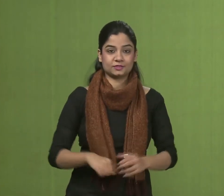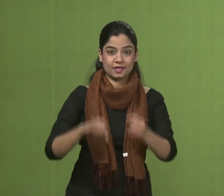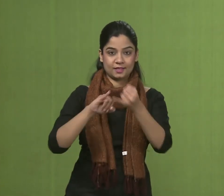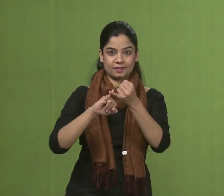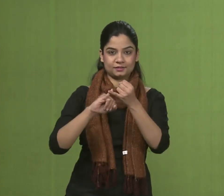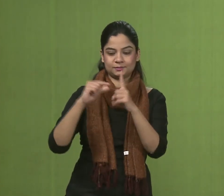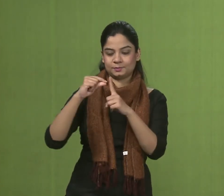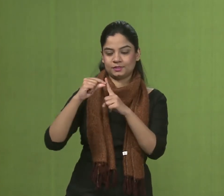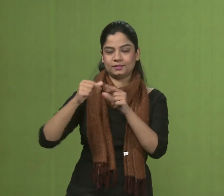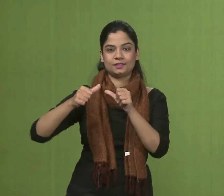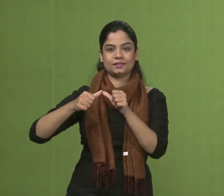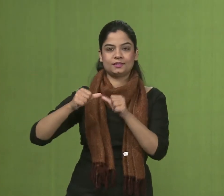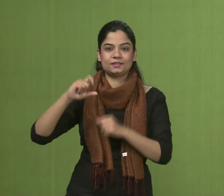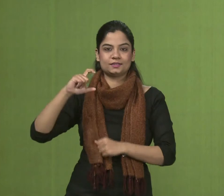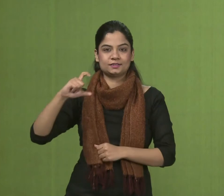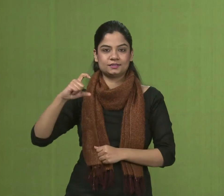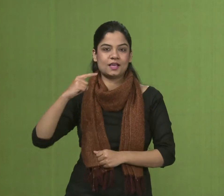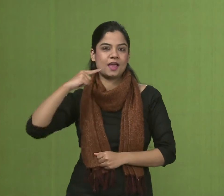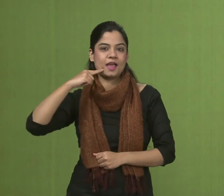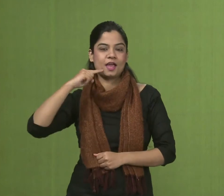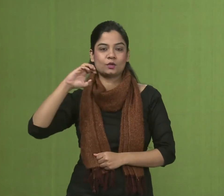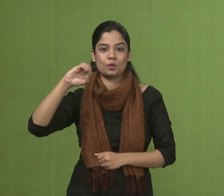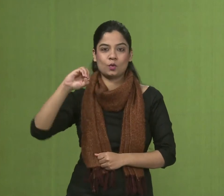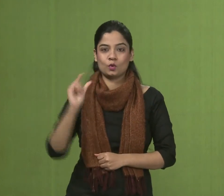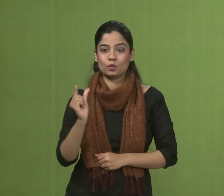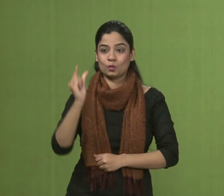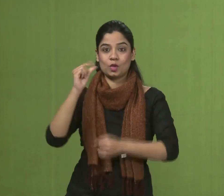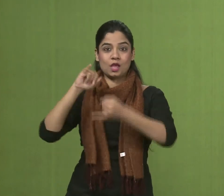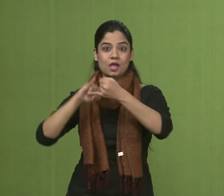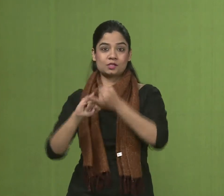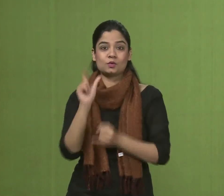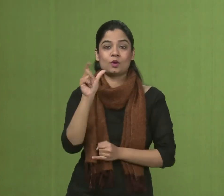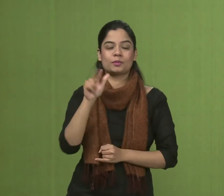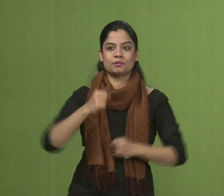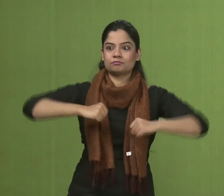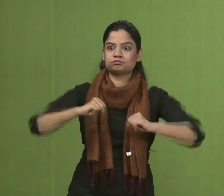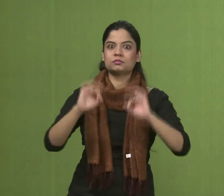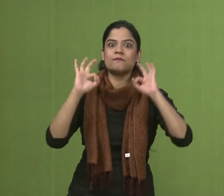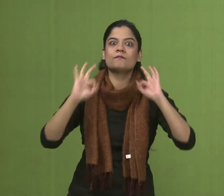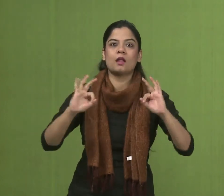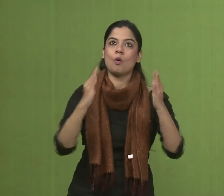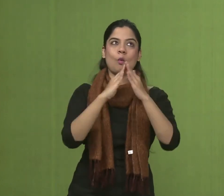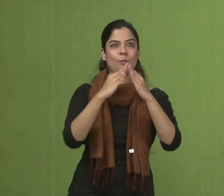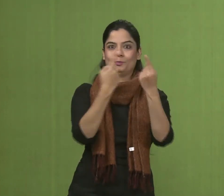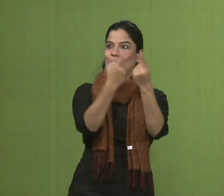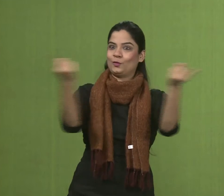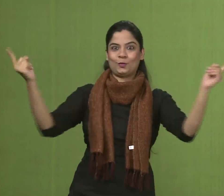Spacious, having ample space. For example, in a house when you have ample amount of space despite putting all your